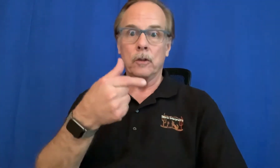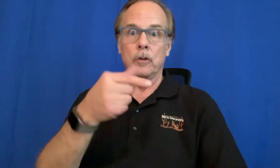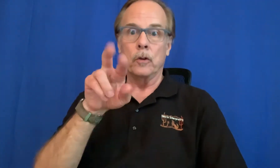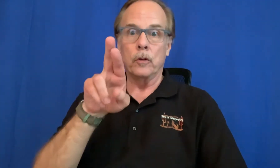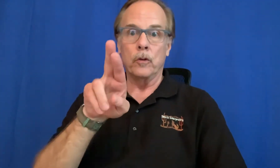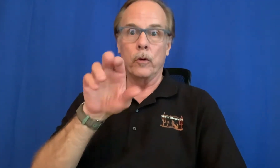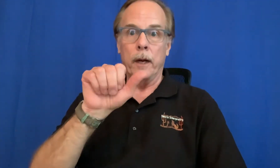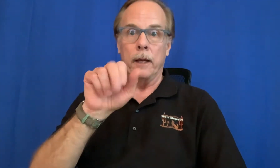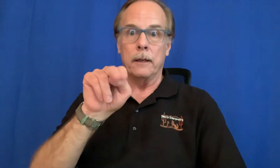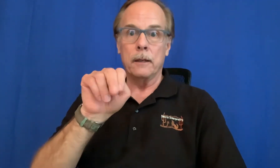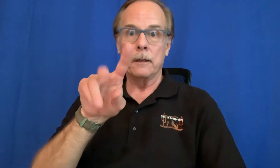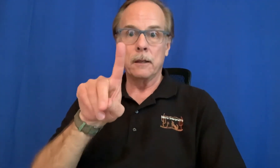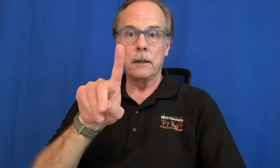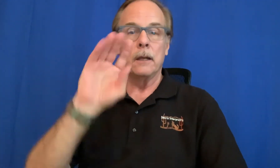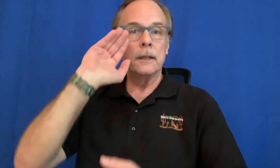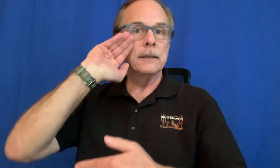go grandson.